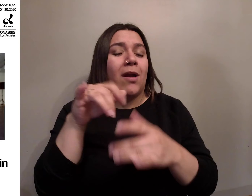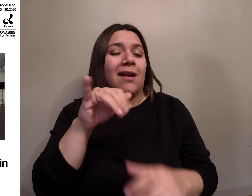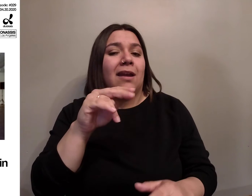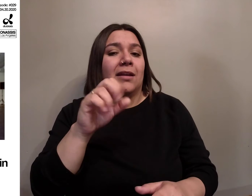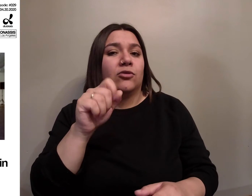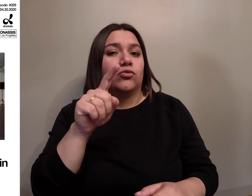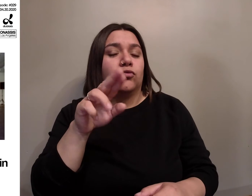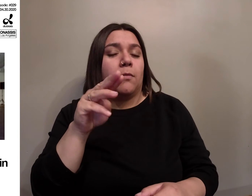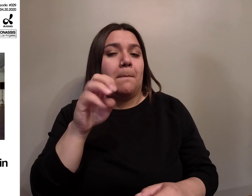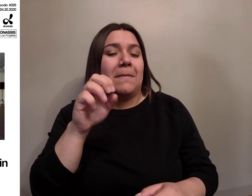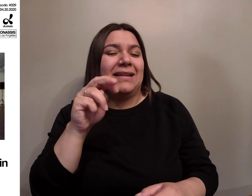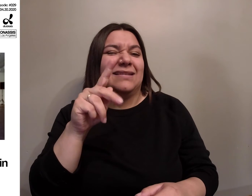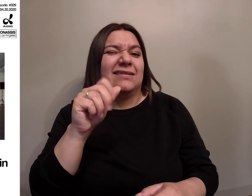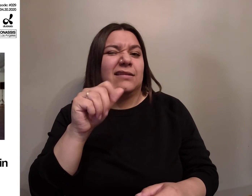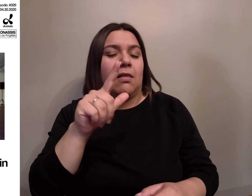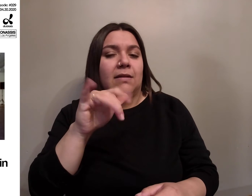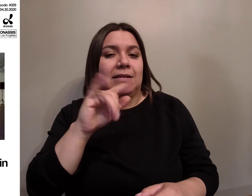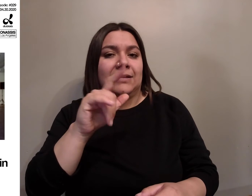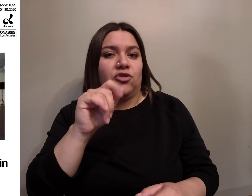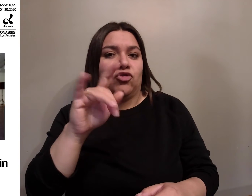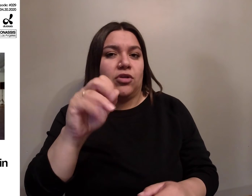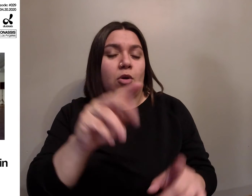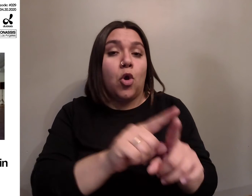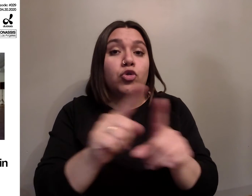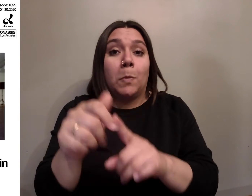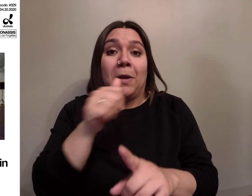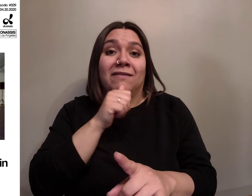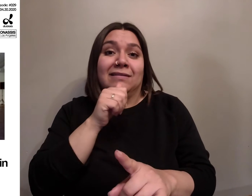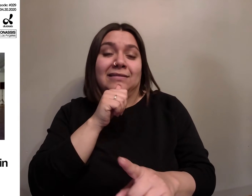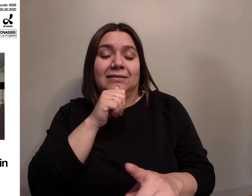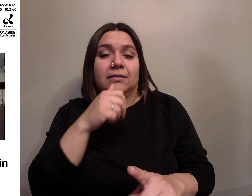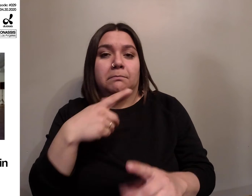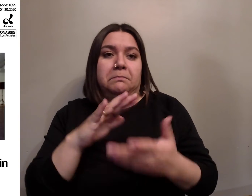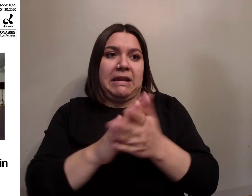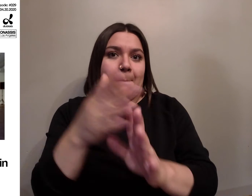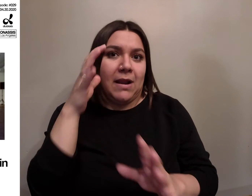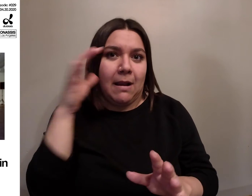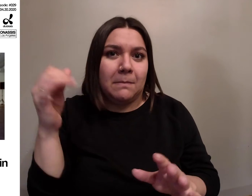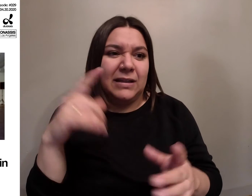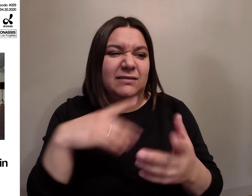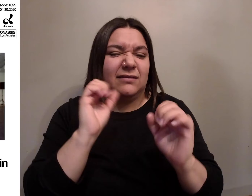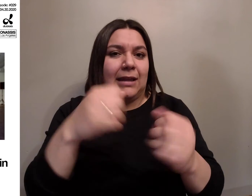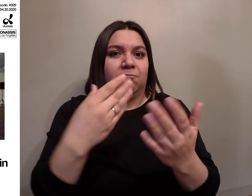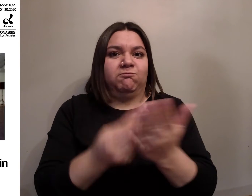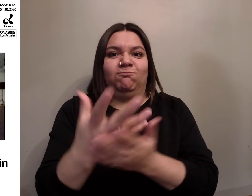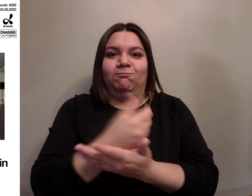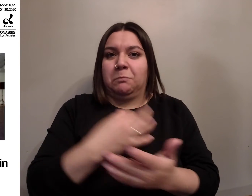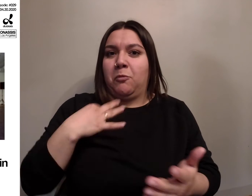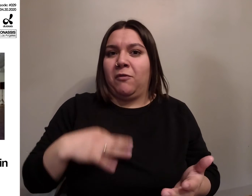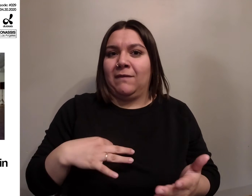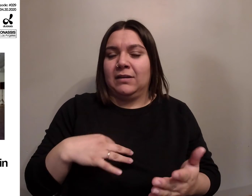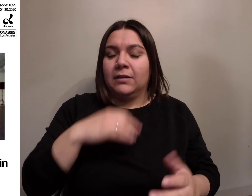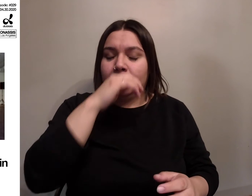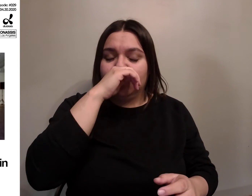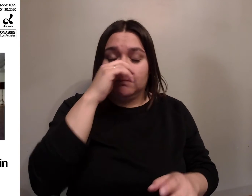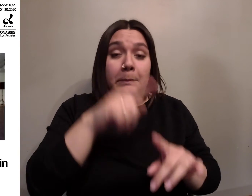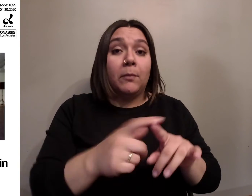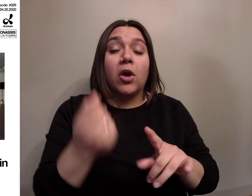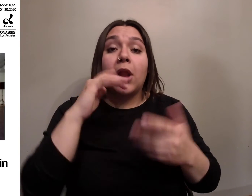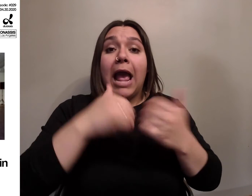last line, of course? How in this time when so much of our knowledge is in